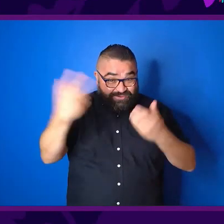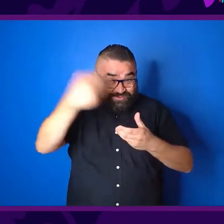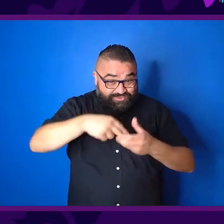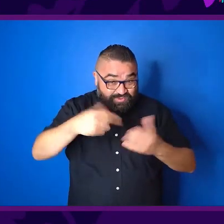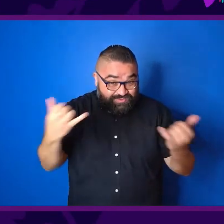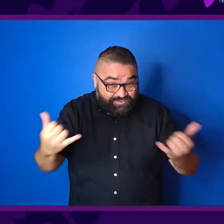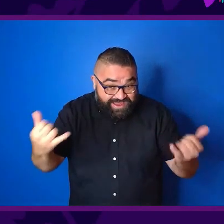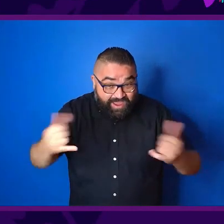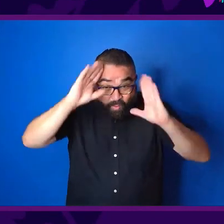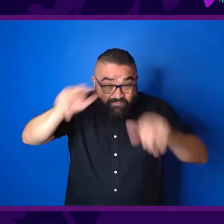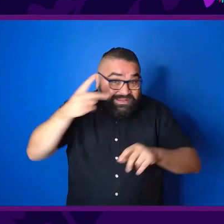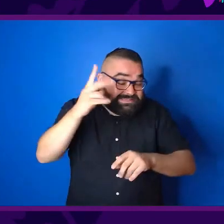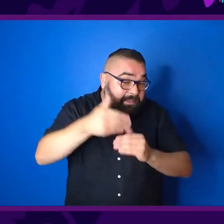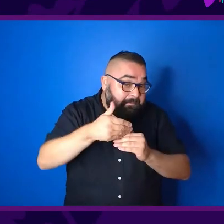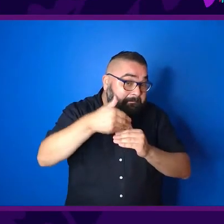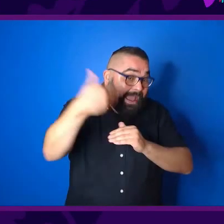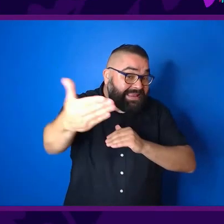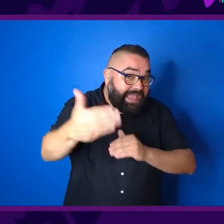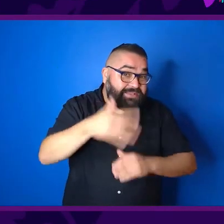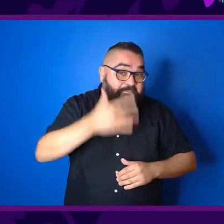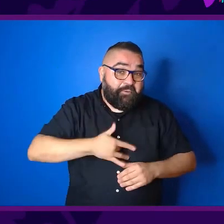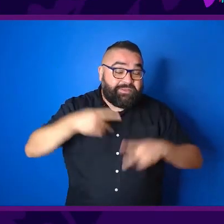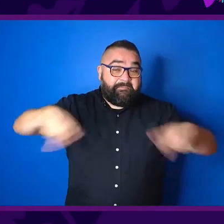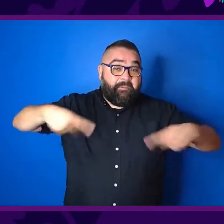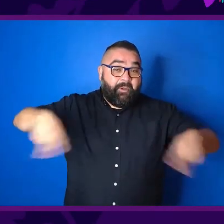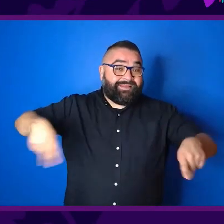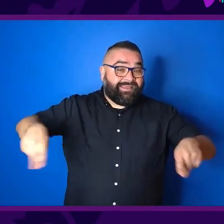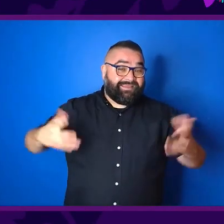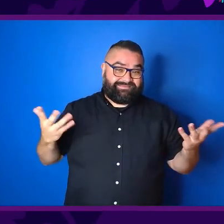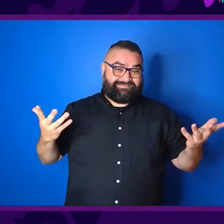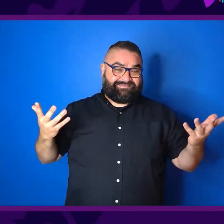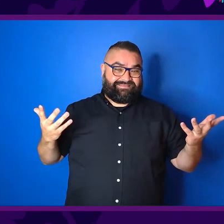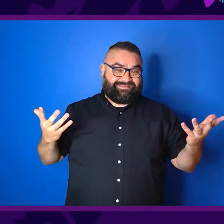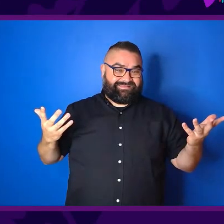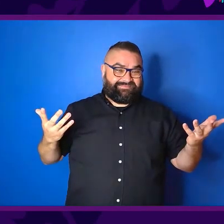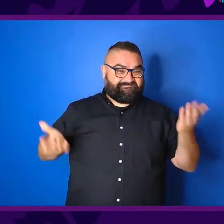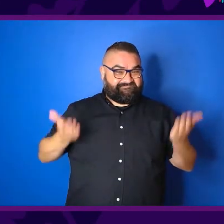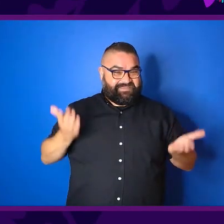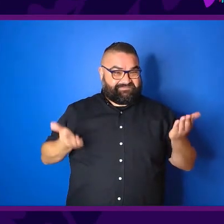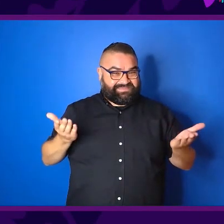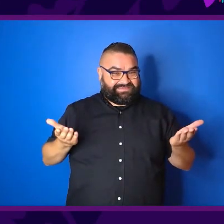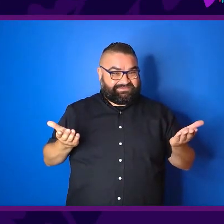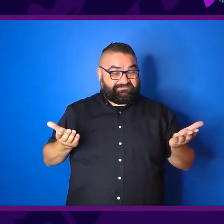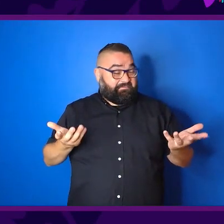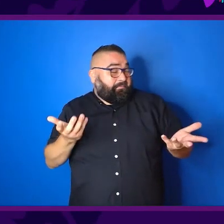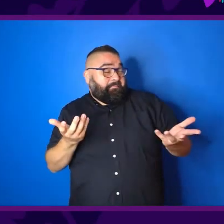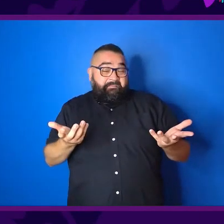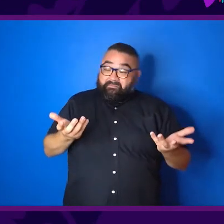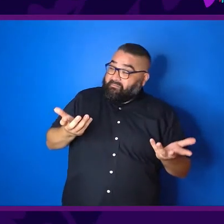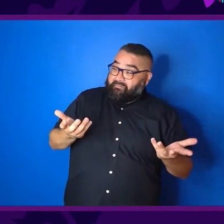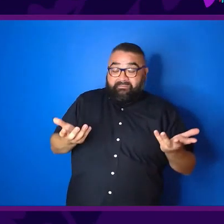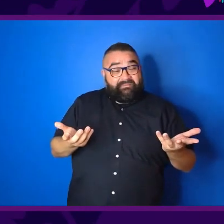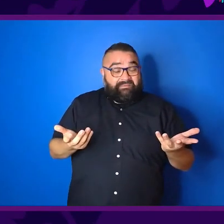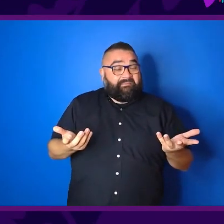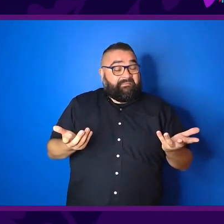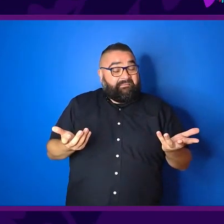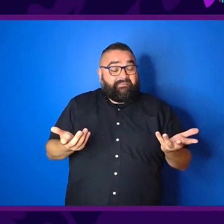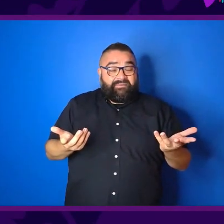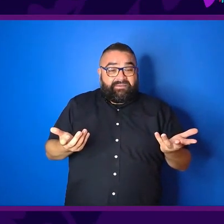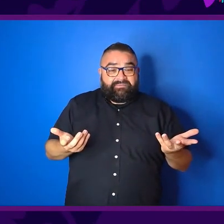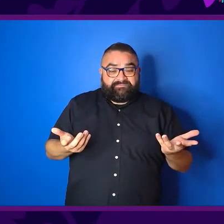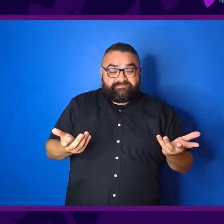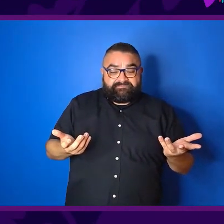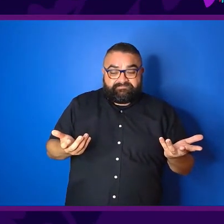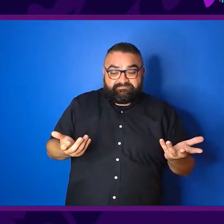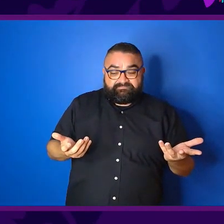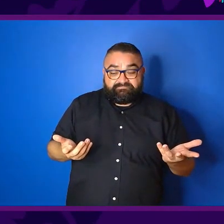next birthday party. We absolutely, and yes, and we will also give you all a gift when you come and